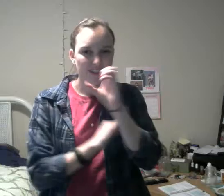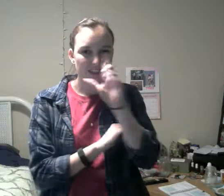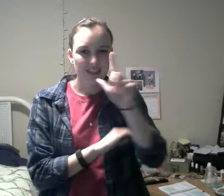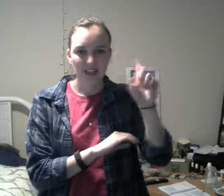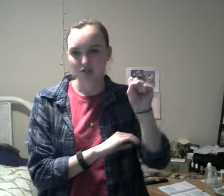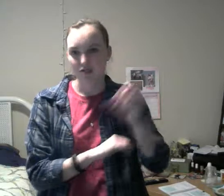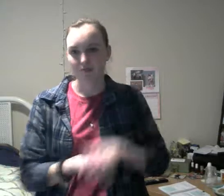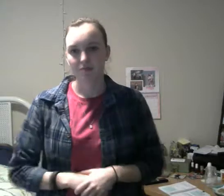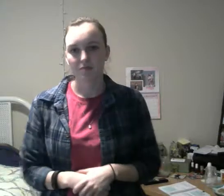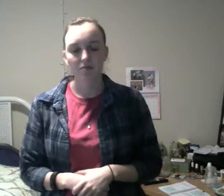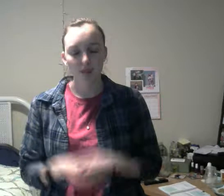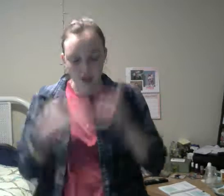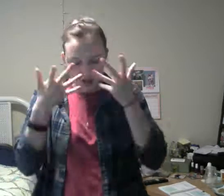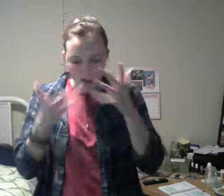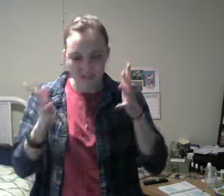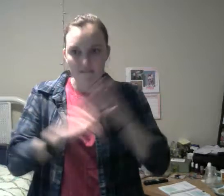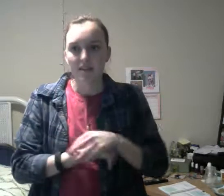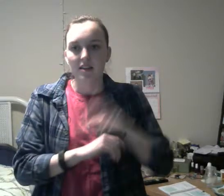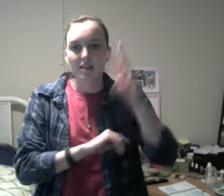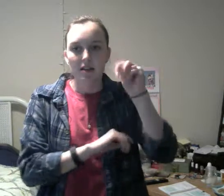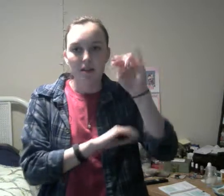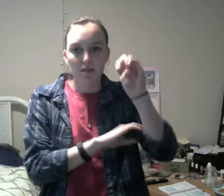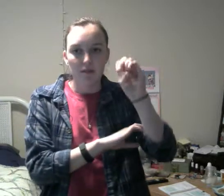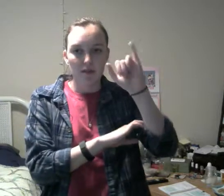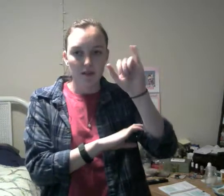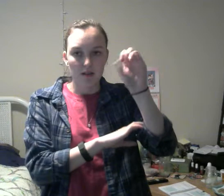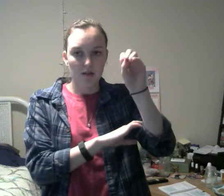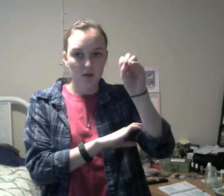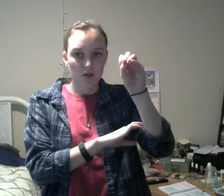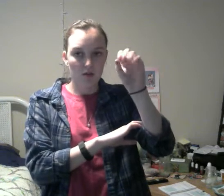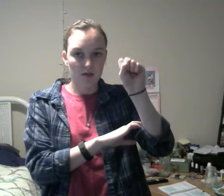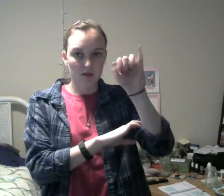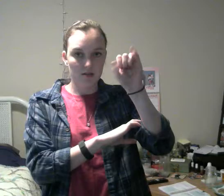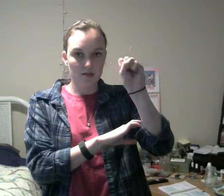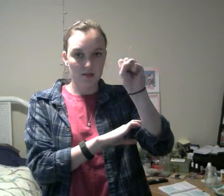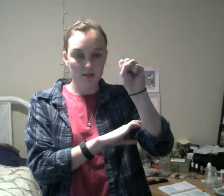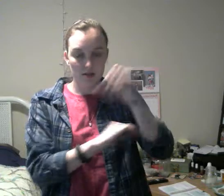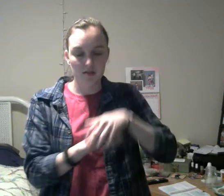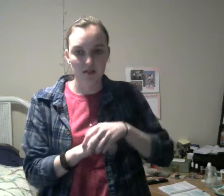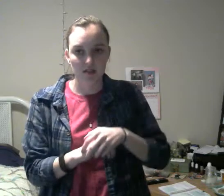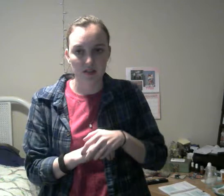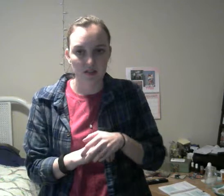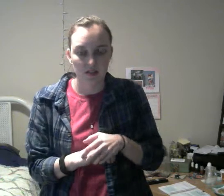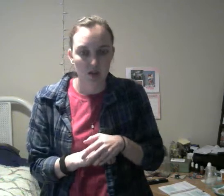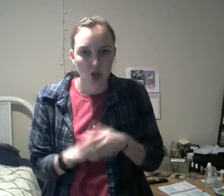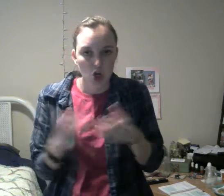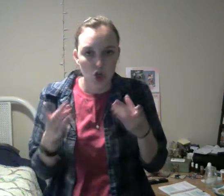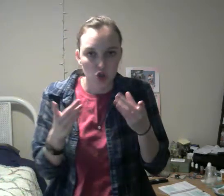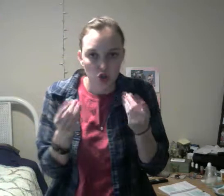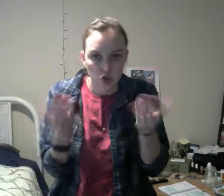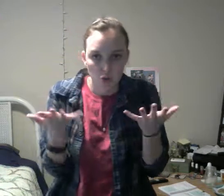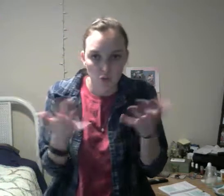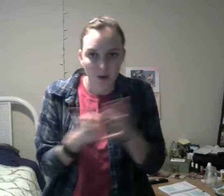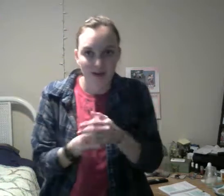what's the function of that? Well, meiosis is to make only one type of cell, and that's going to be a gamete, or that's going to be a sex cell. And so